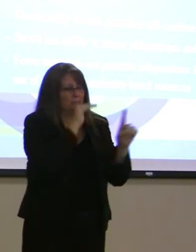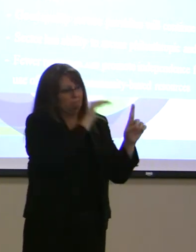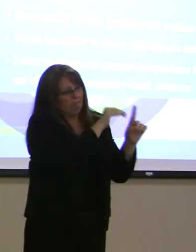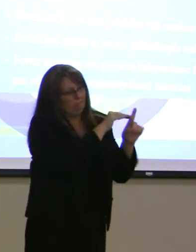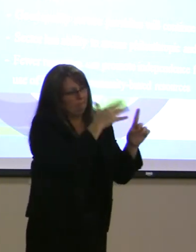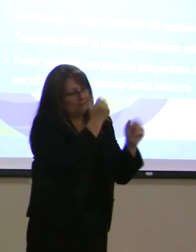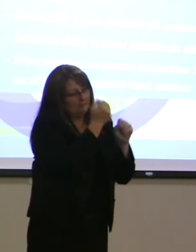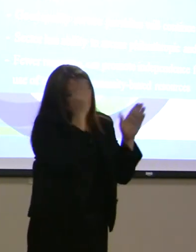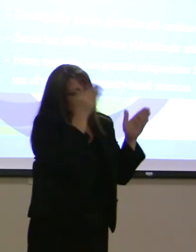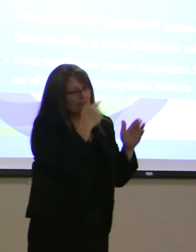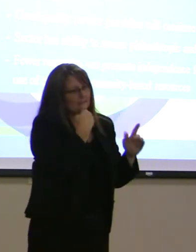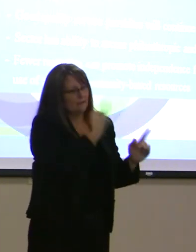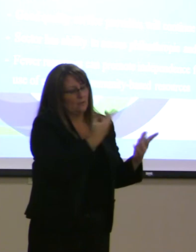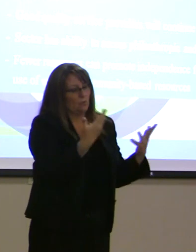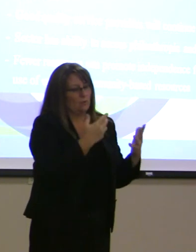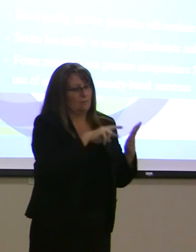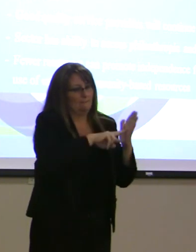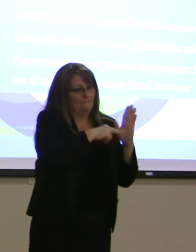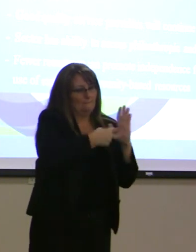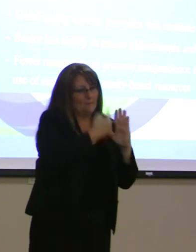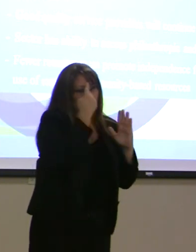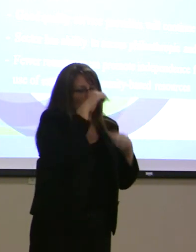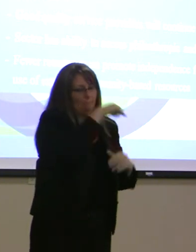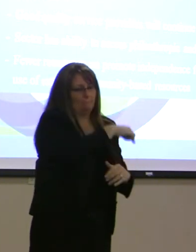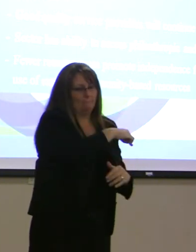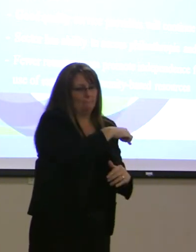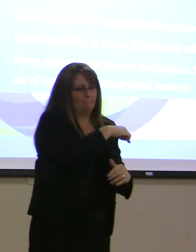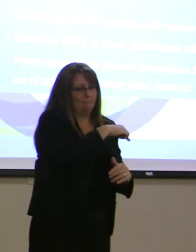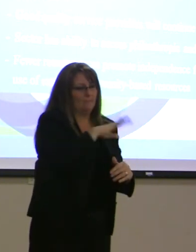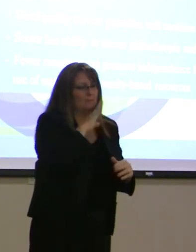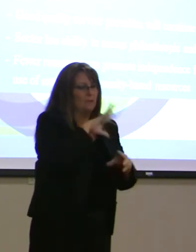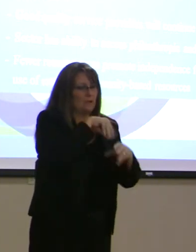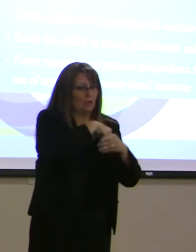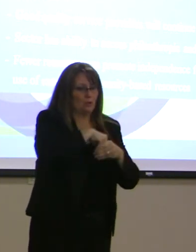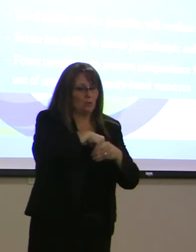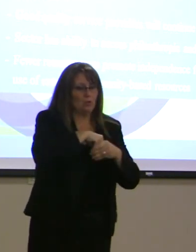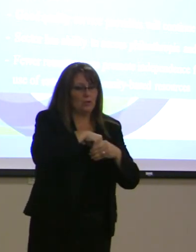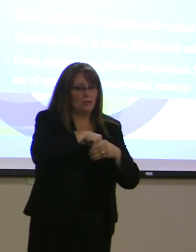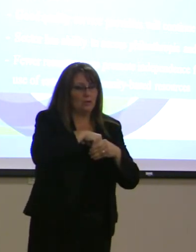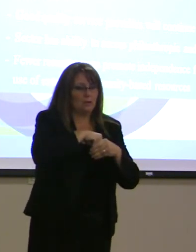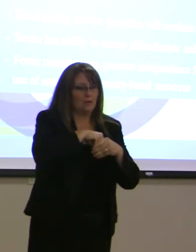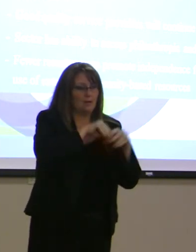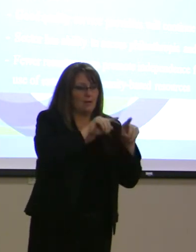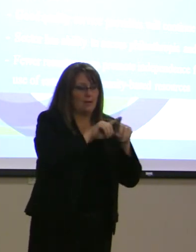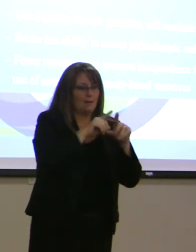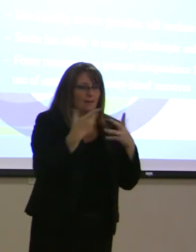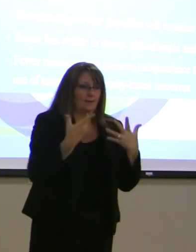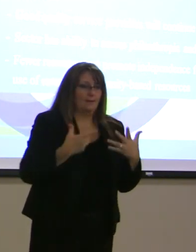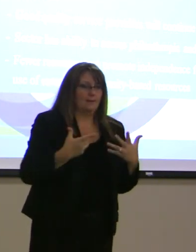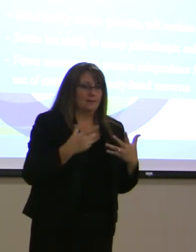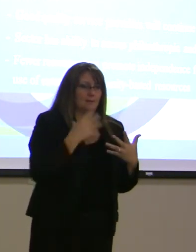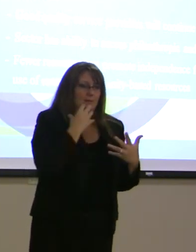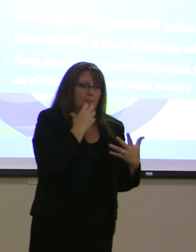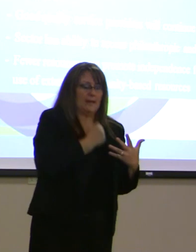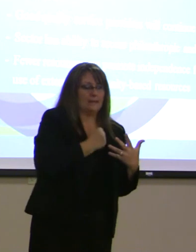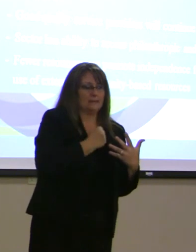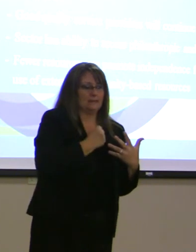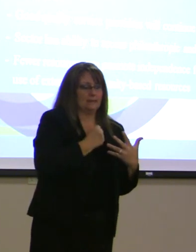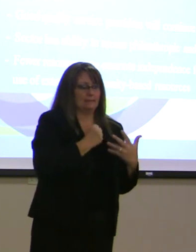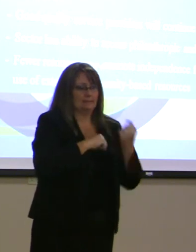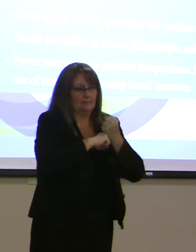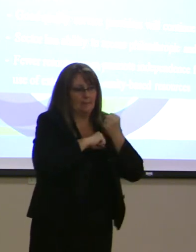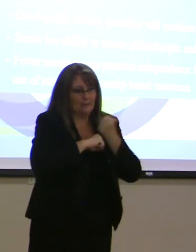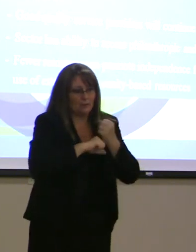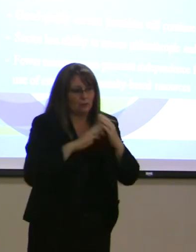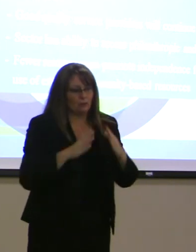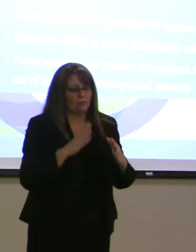and tell him what it means for him to be included as I suppose, a very passionate ambassador